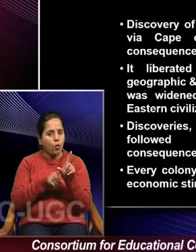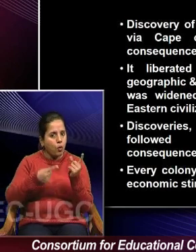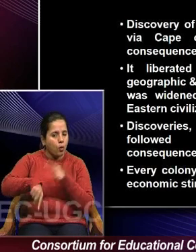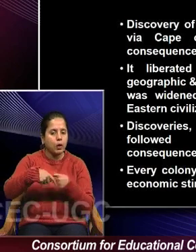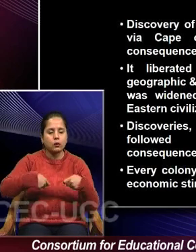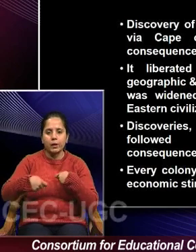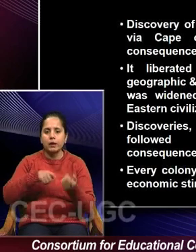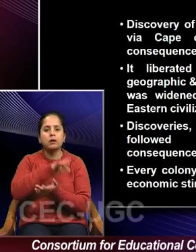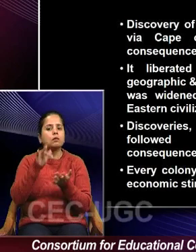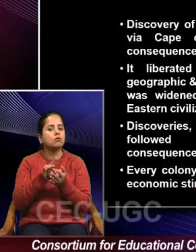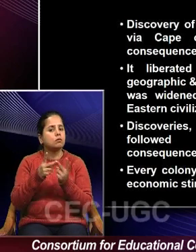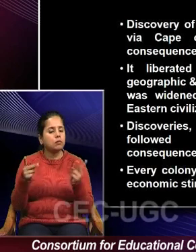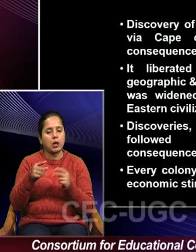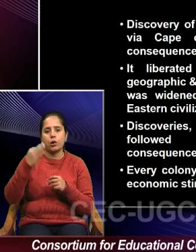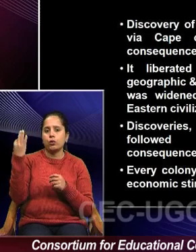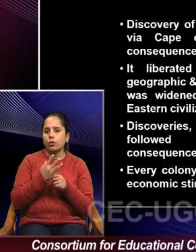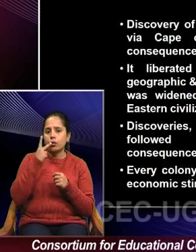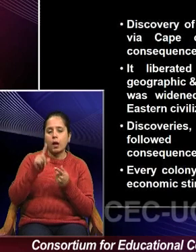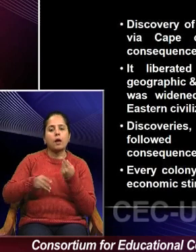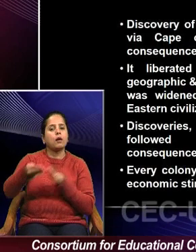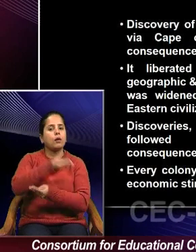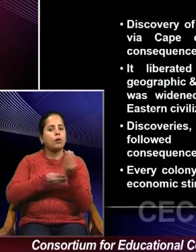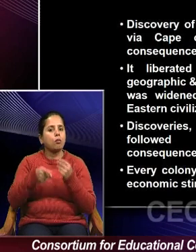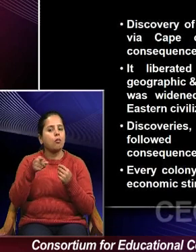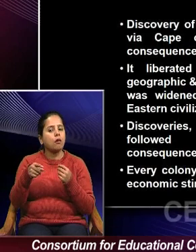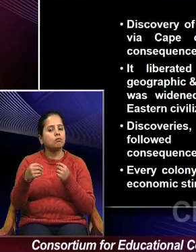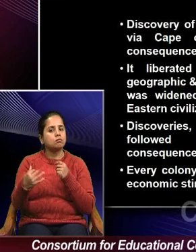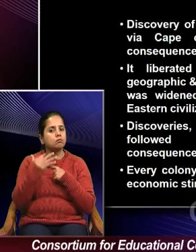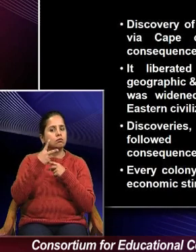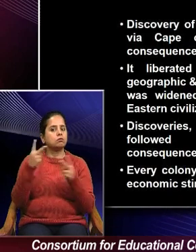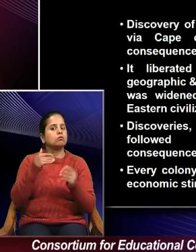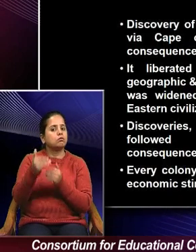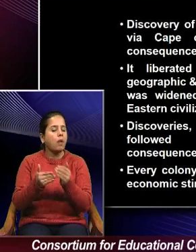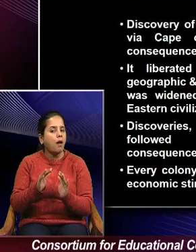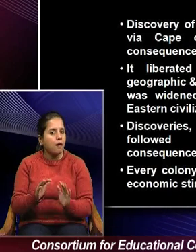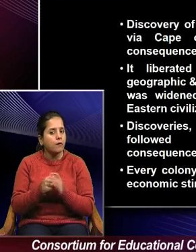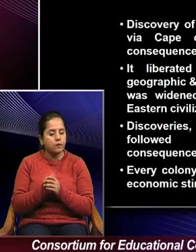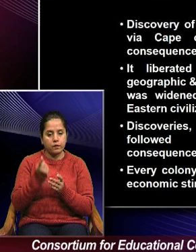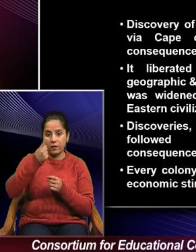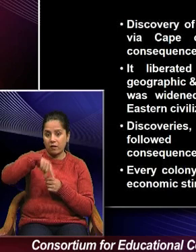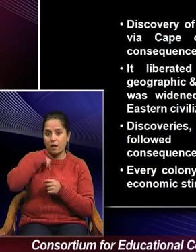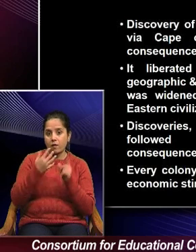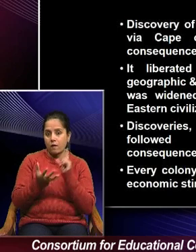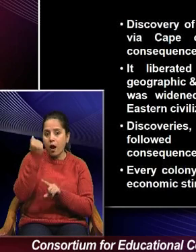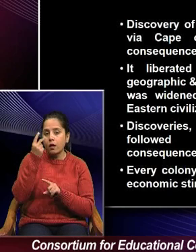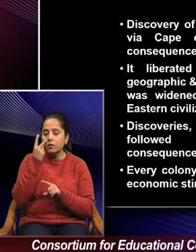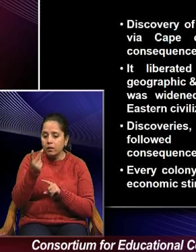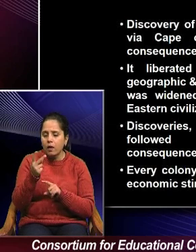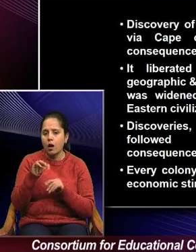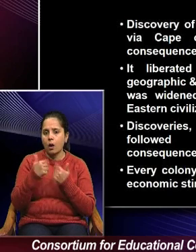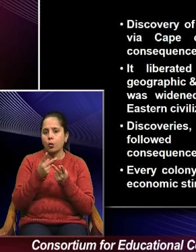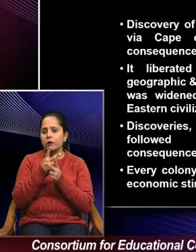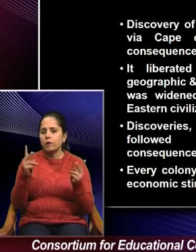center was a new economic stimulus as well. And we find that how